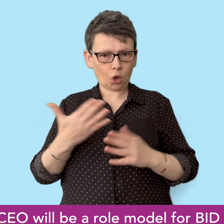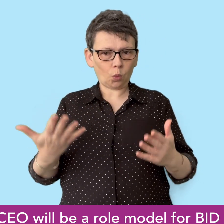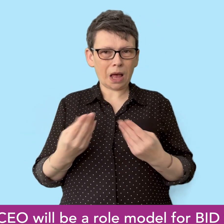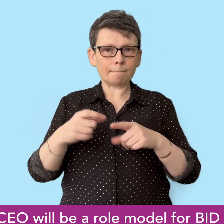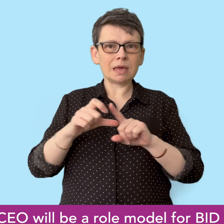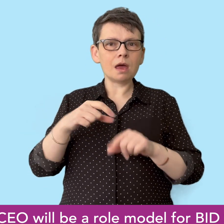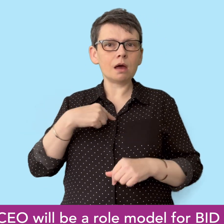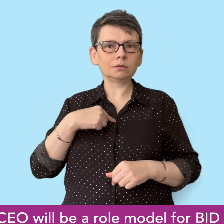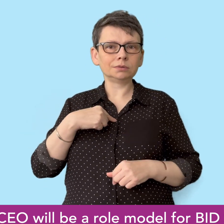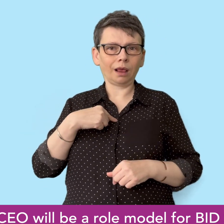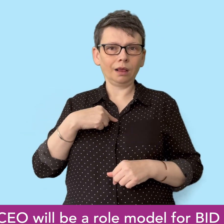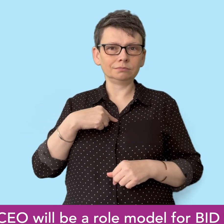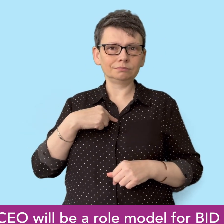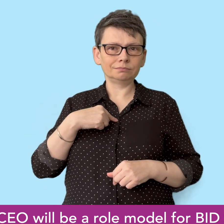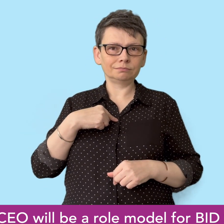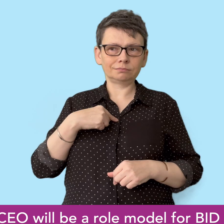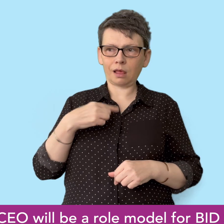representing our core values.